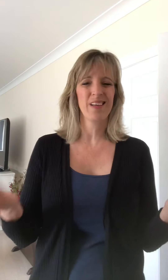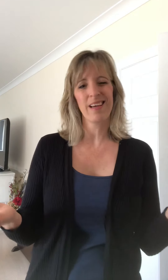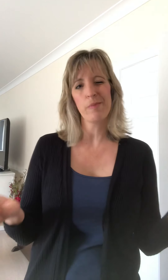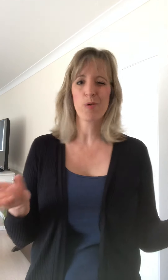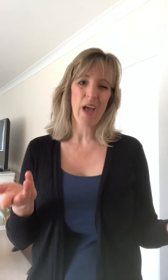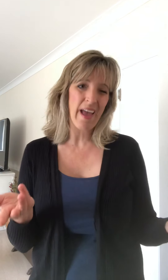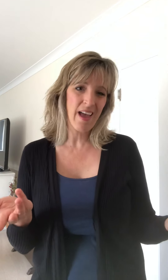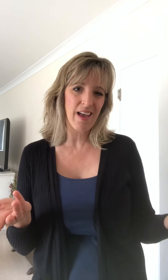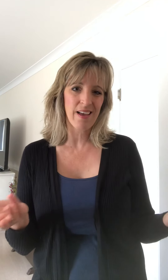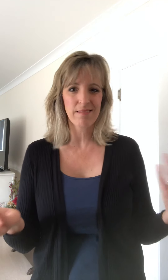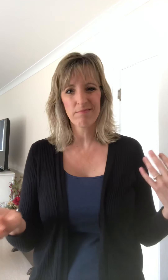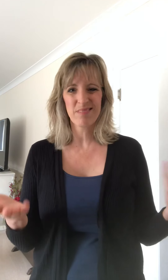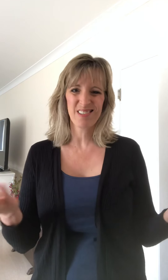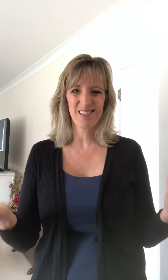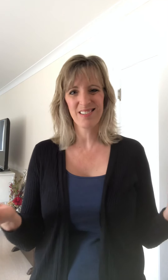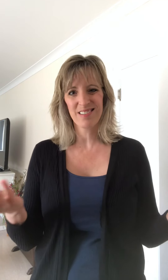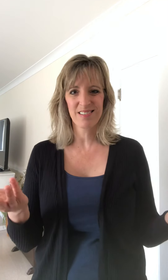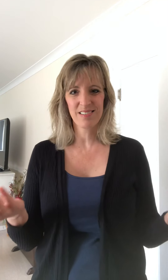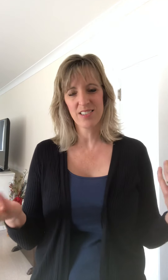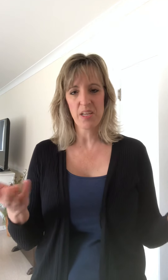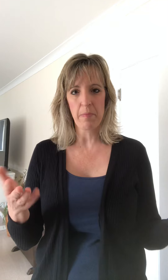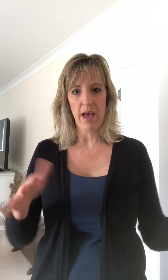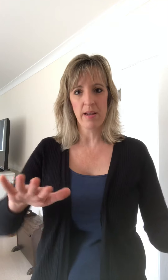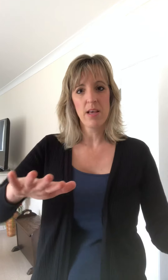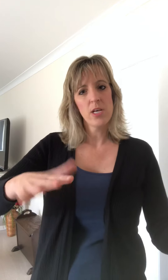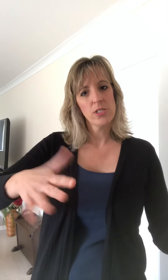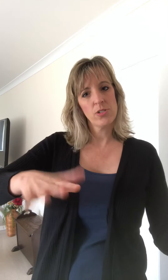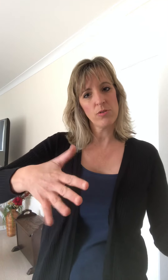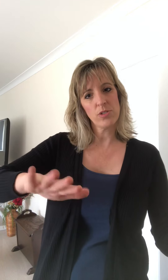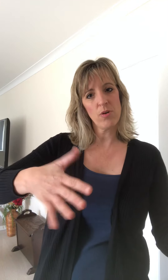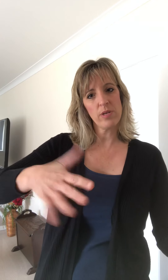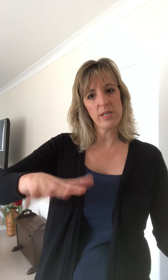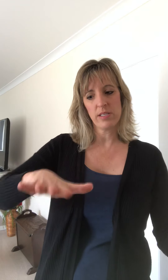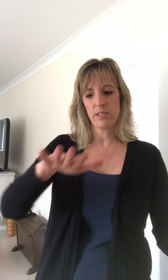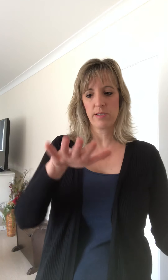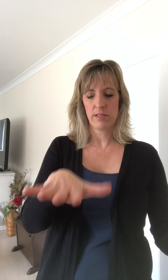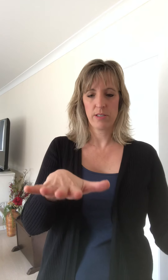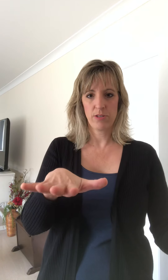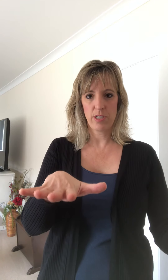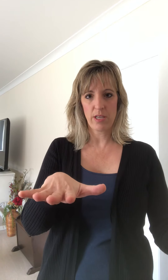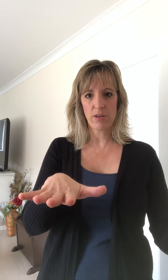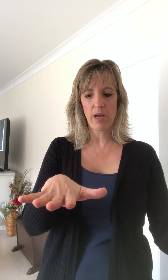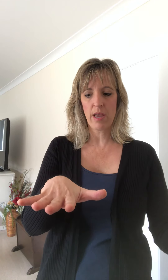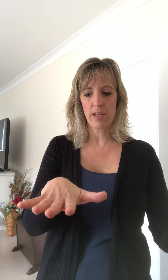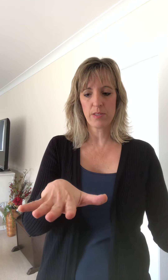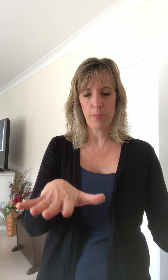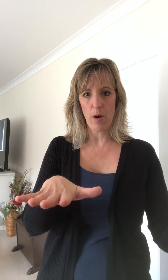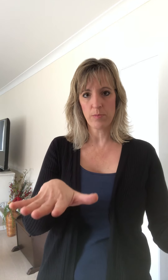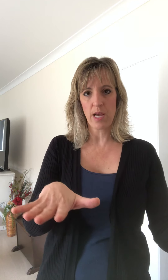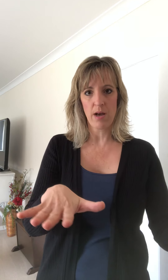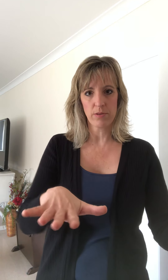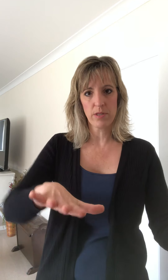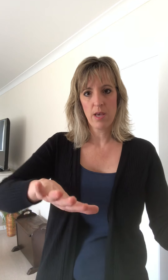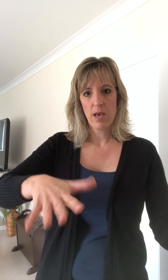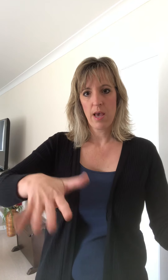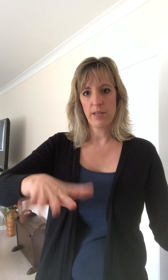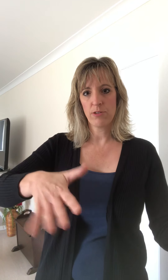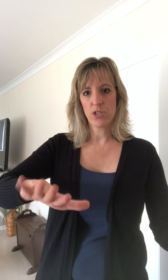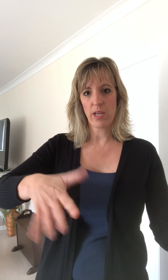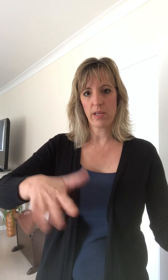like I'm okay, good and bad. So-so is you take your hand, palm down, and you shake